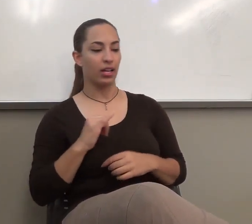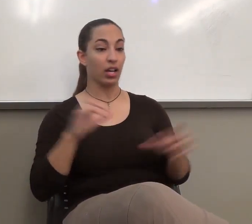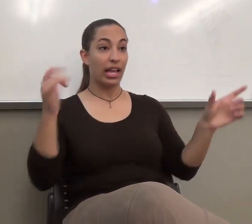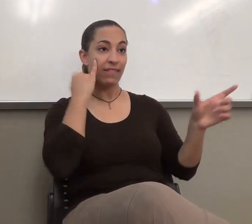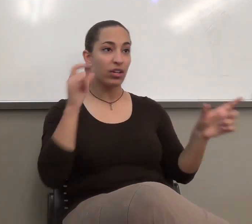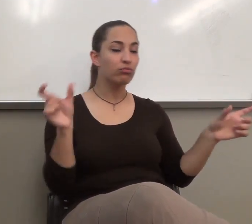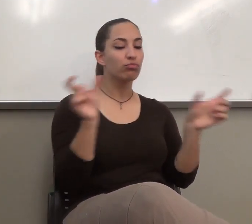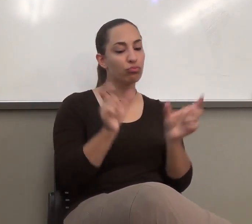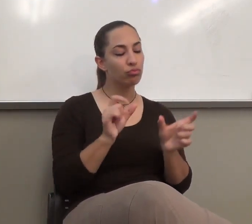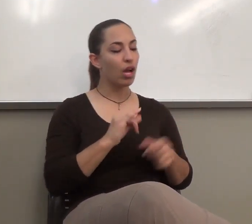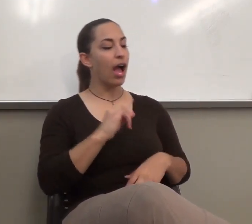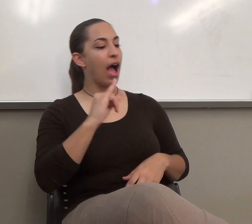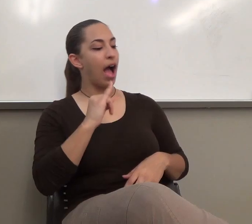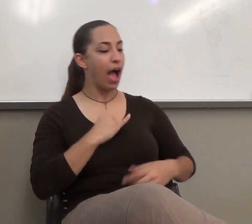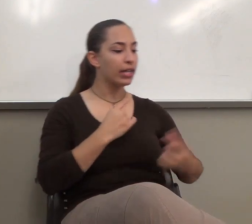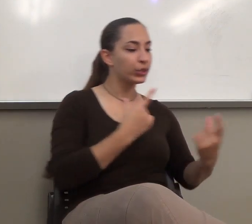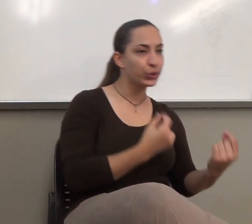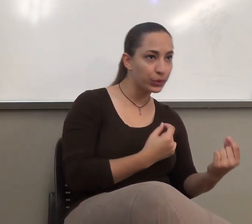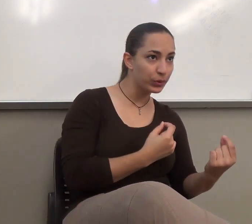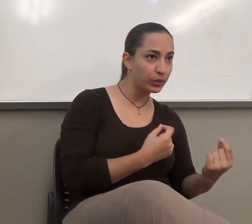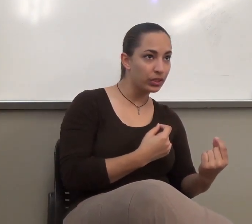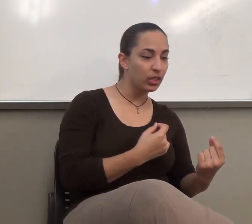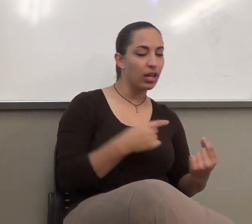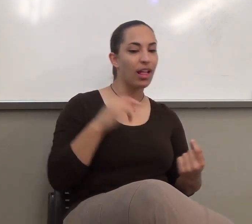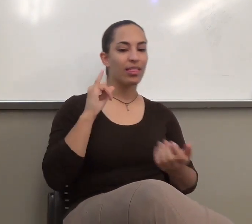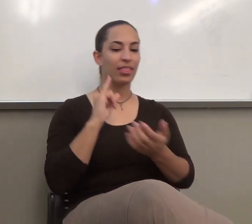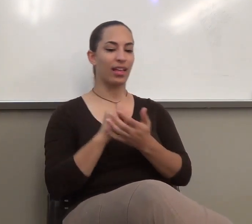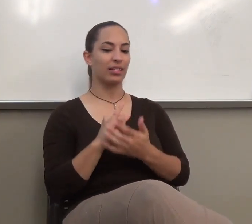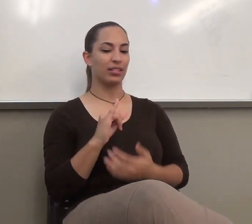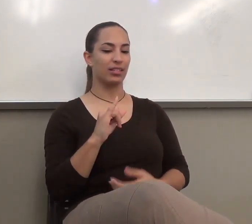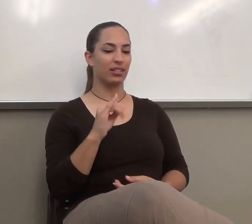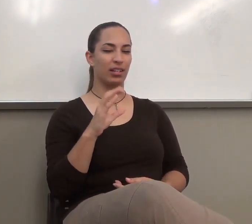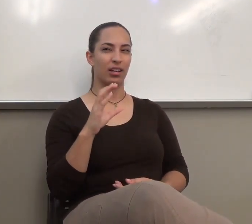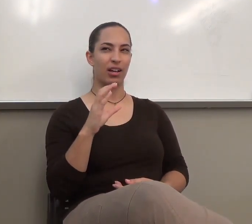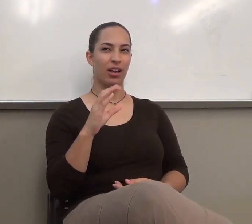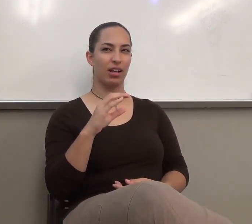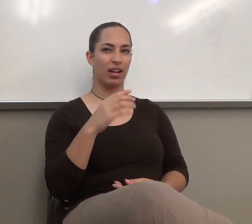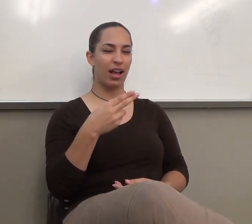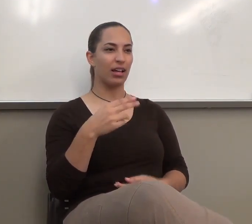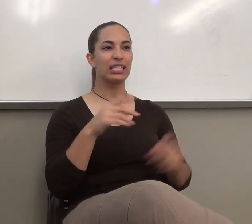What's you do? What's you do in Spanish? What's up?